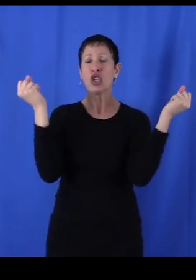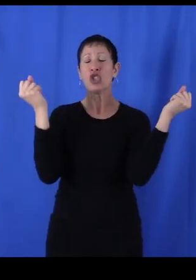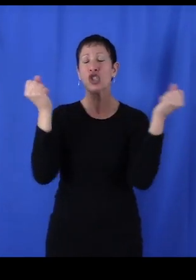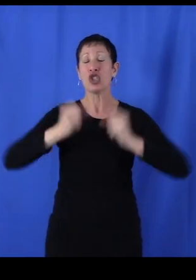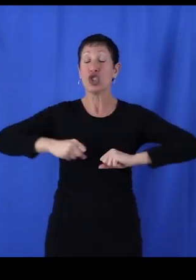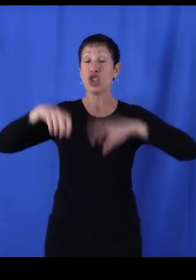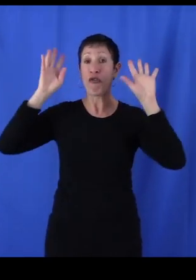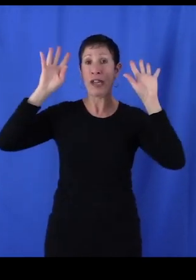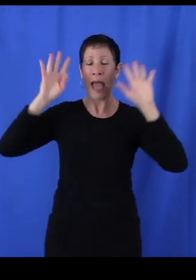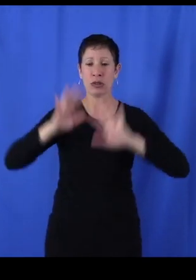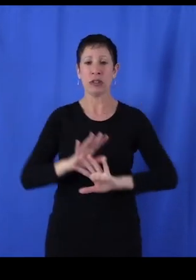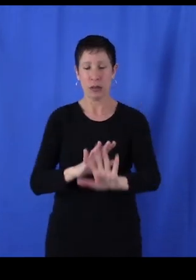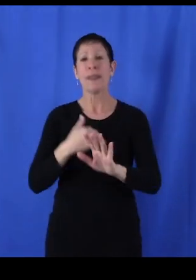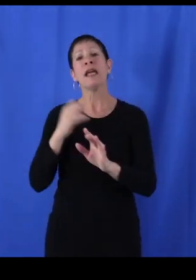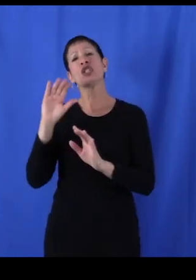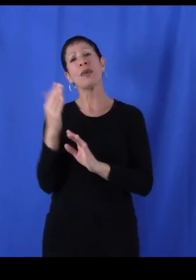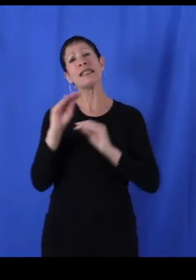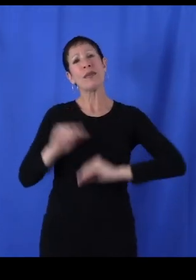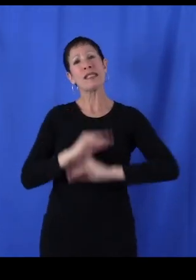clear that the internet is a trash fire.